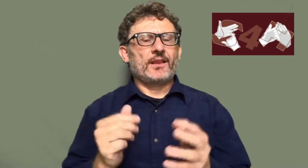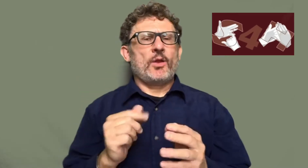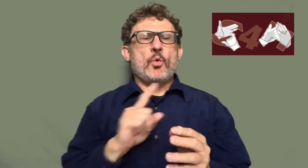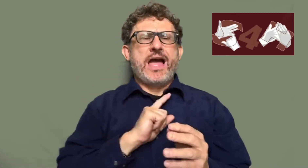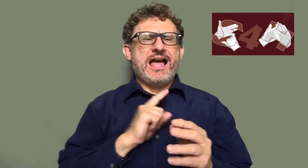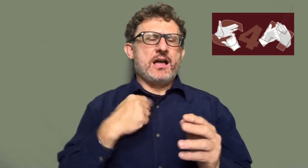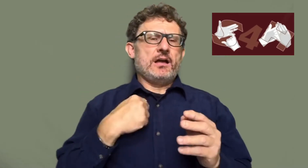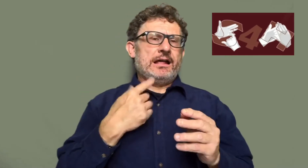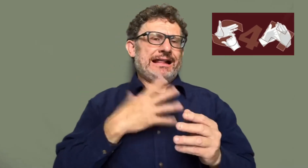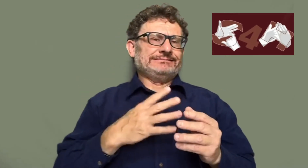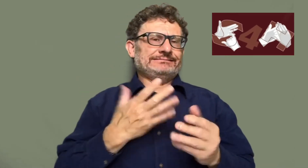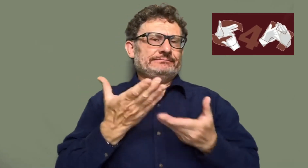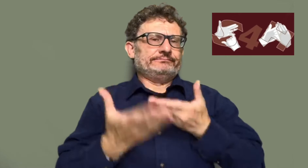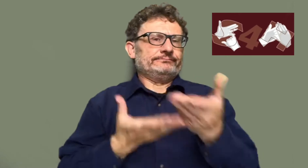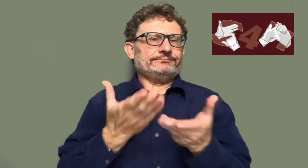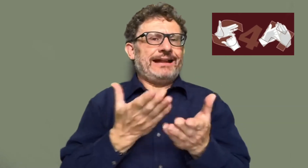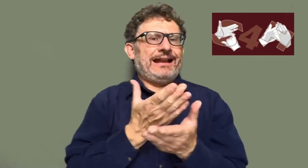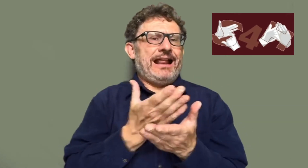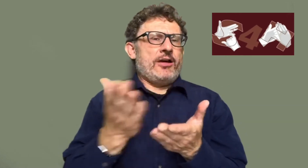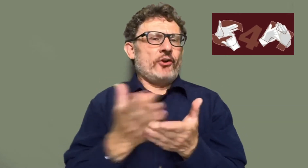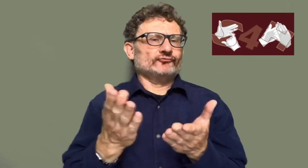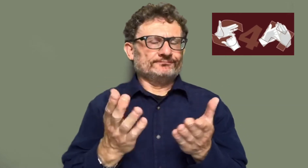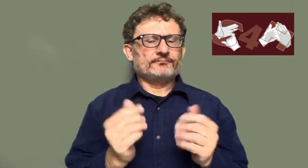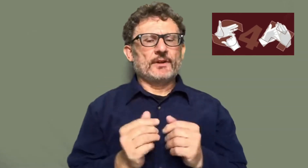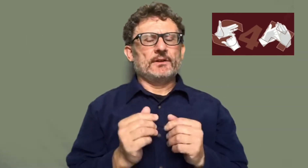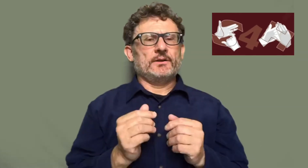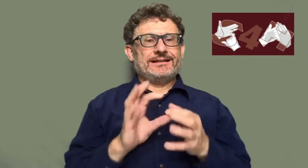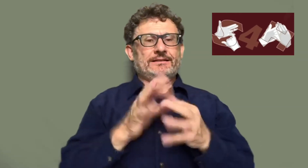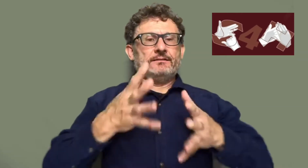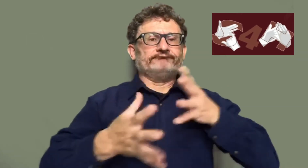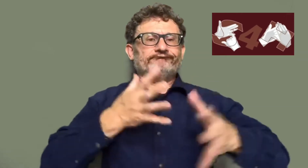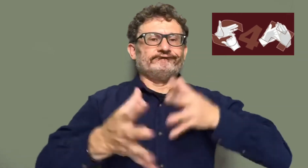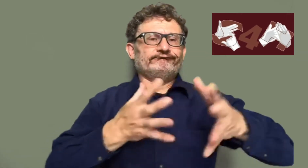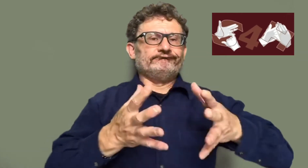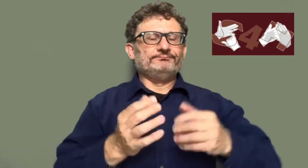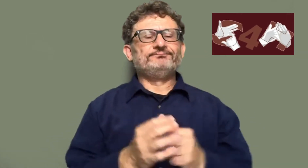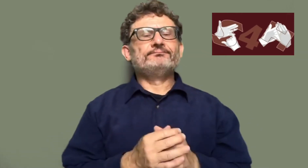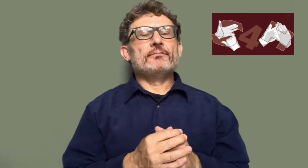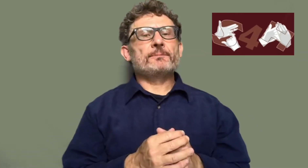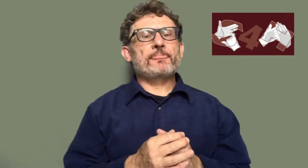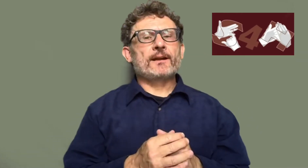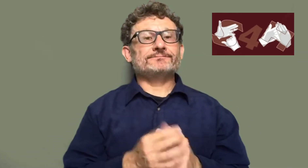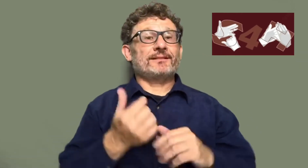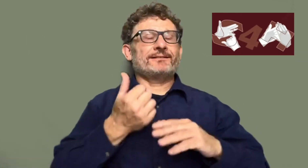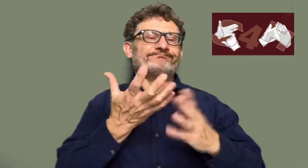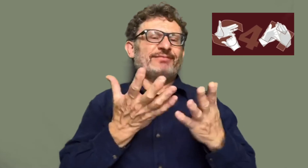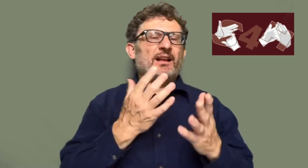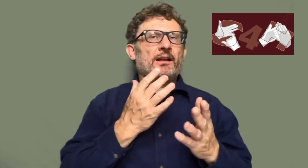an interpreter voices over what they see in BSL, and just wanted to give some clarification around that. And this is going to be looking at how somebody